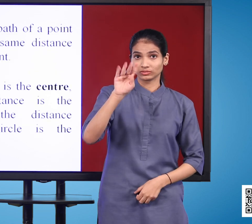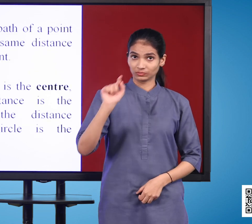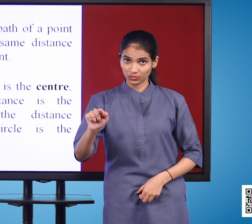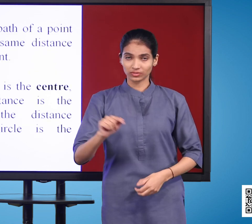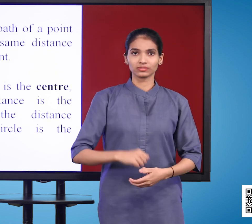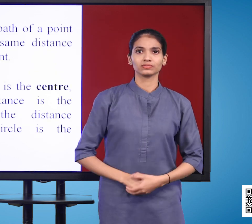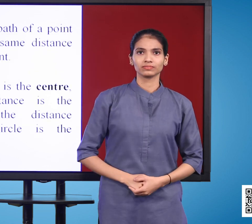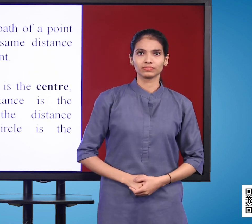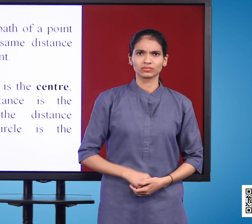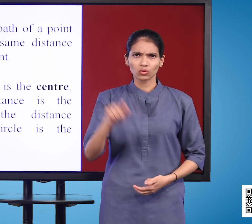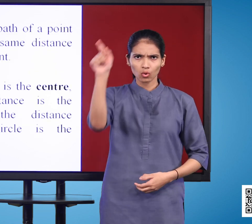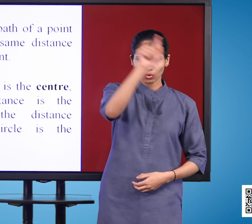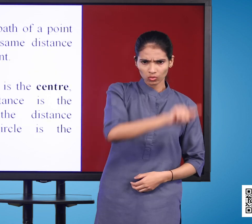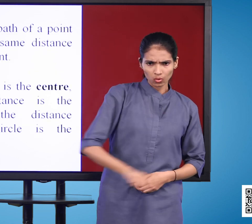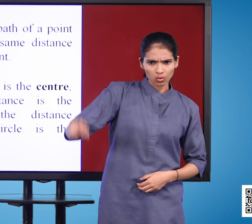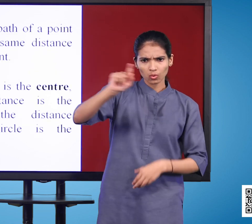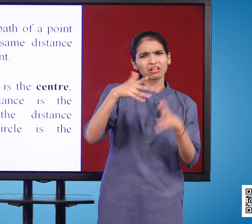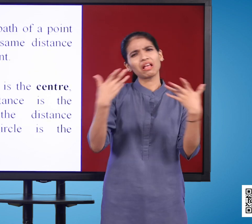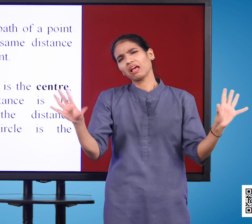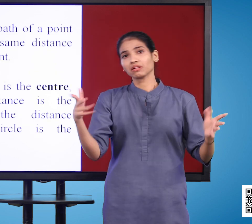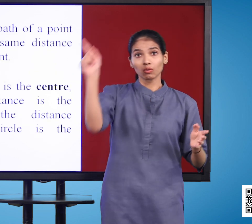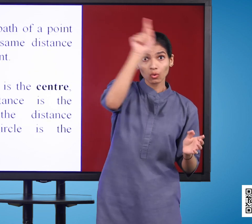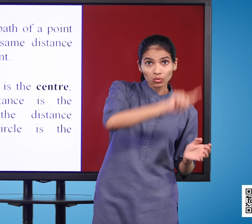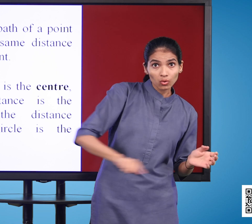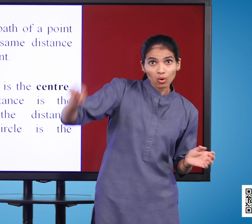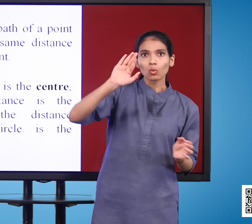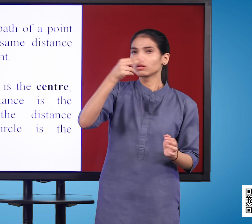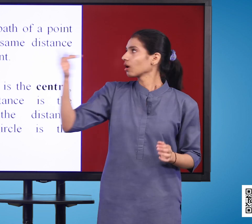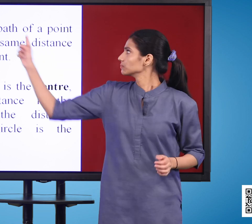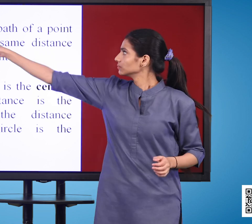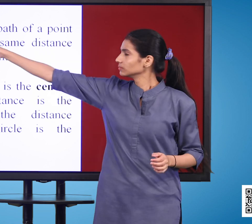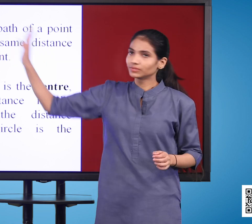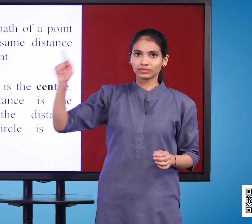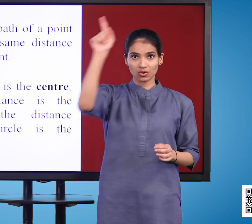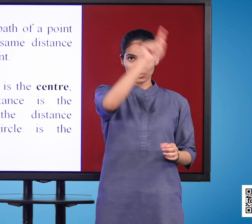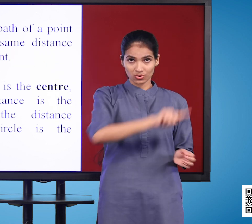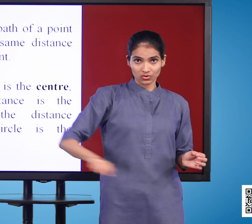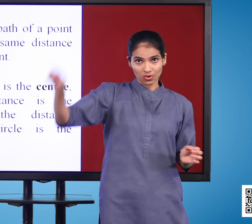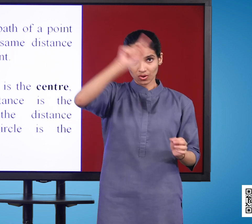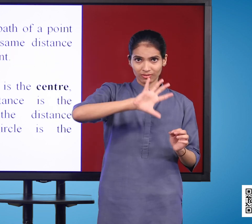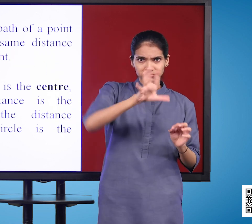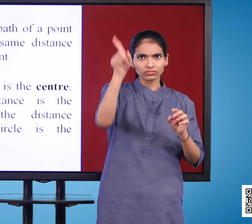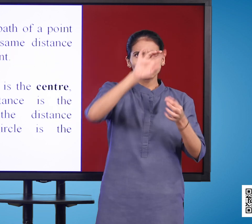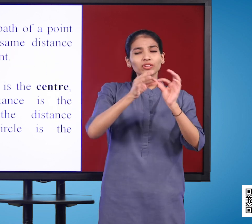14. A circle is the path of a point moving at the same distance from a fixed point.